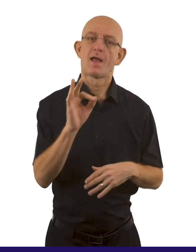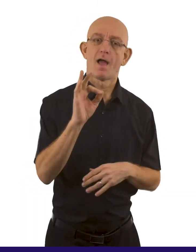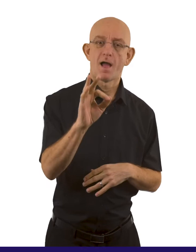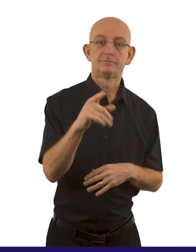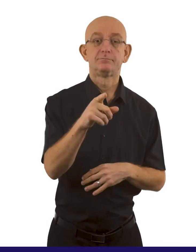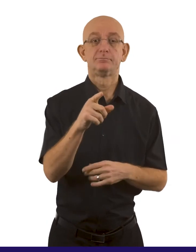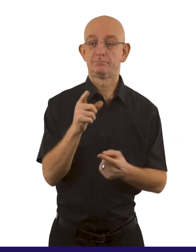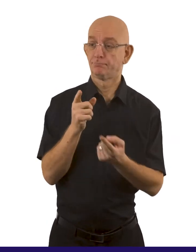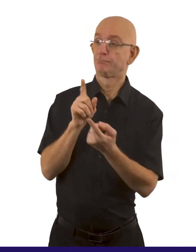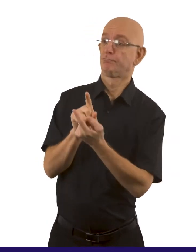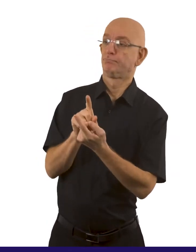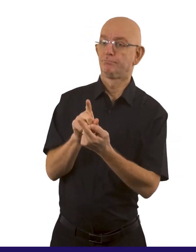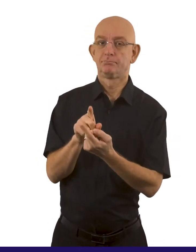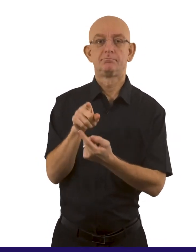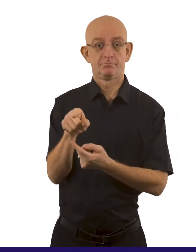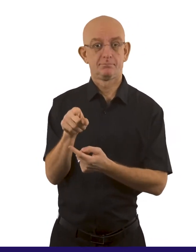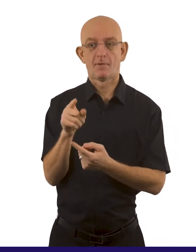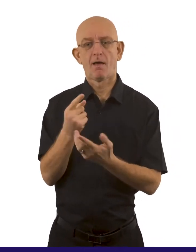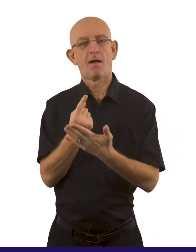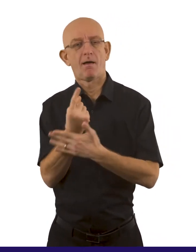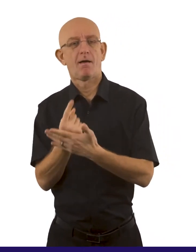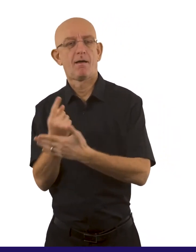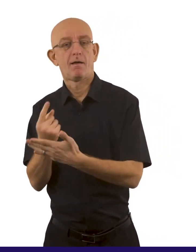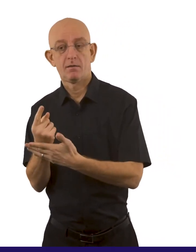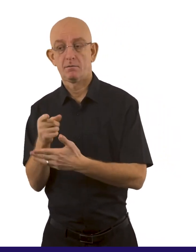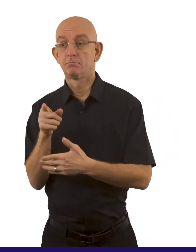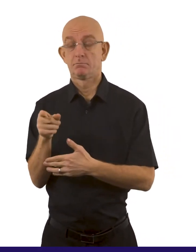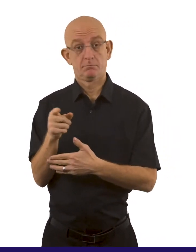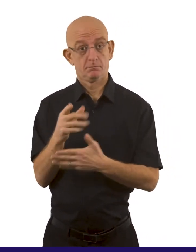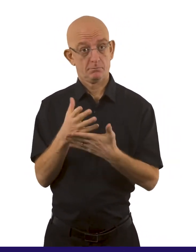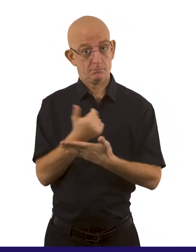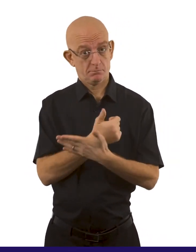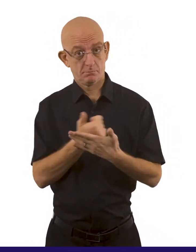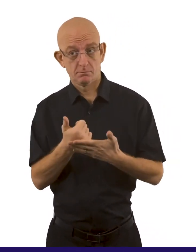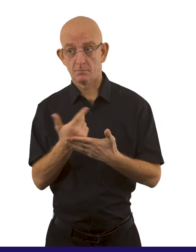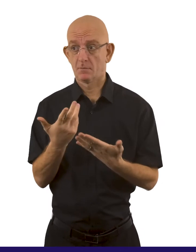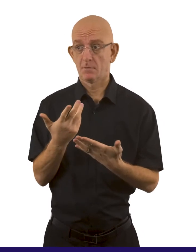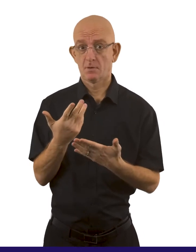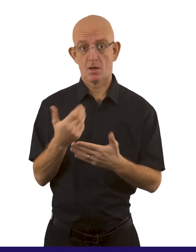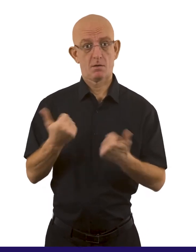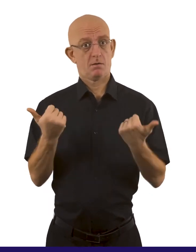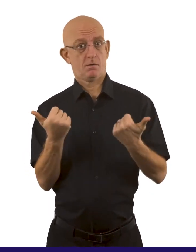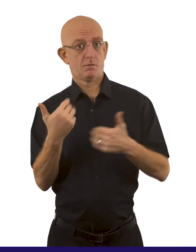Question 15. How often was this contact positive and enjoyable?